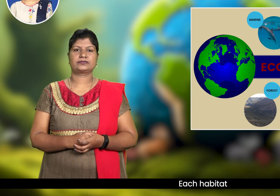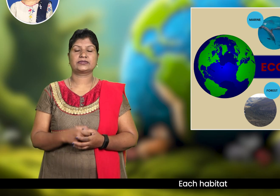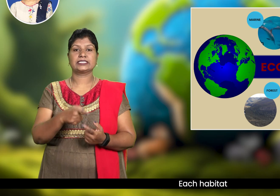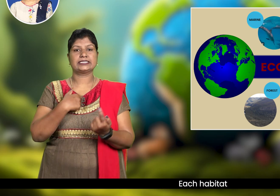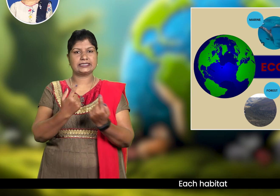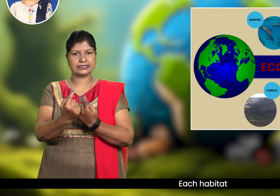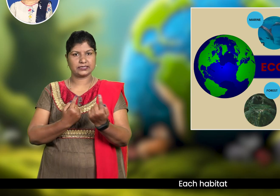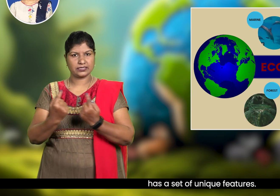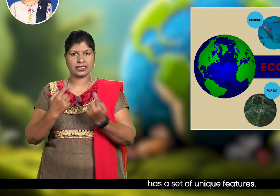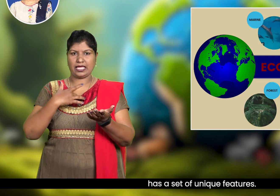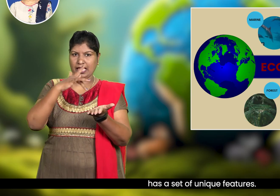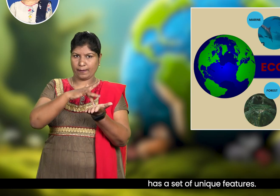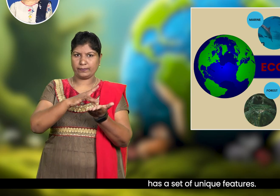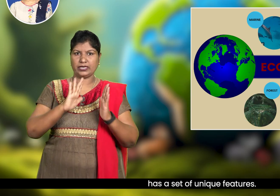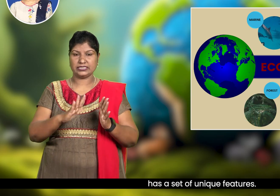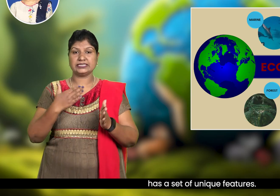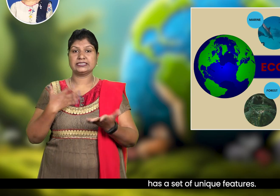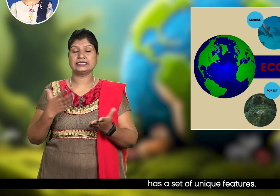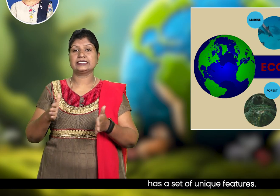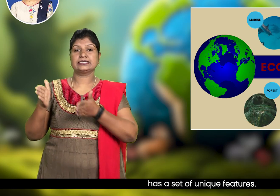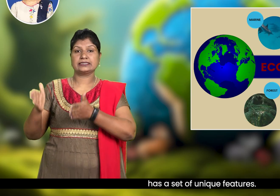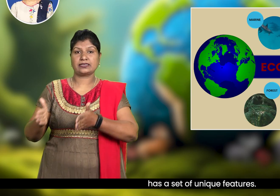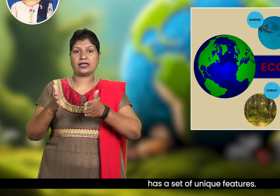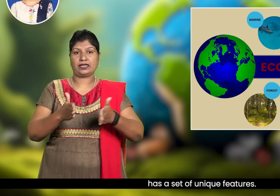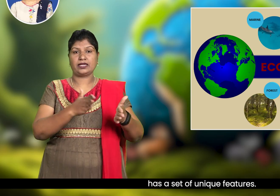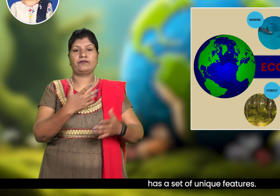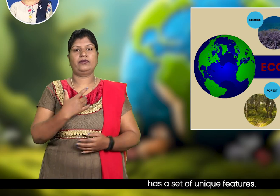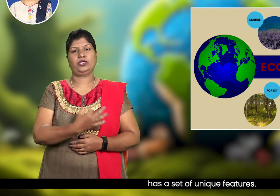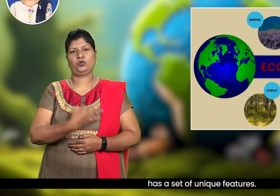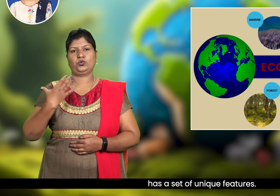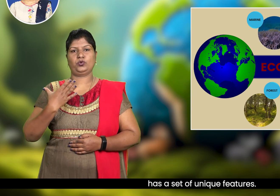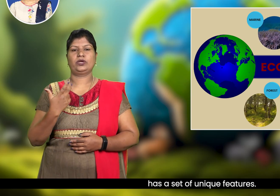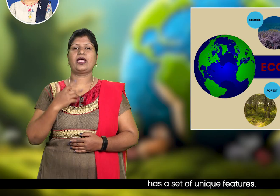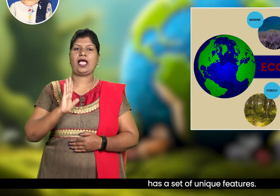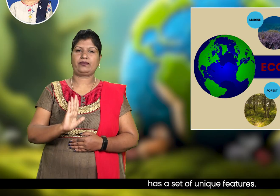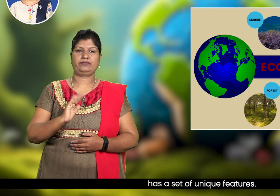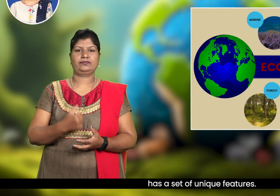Each habitat has a set of unique features.